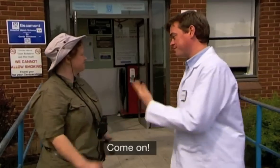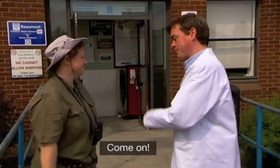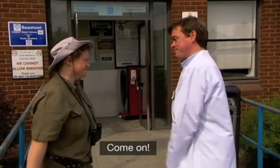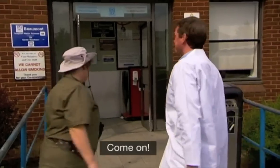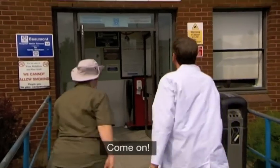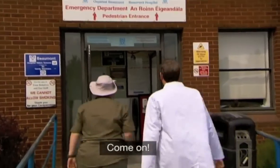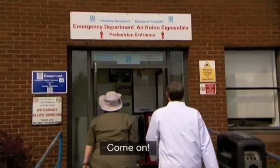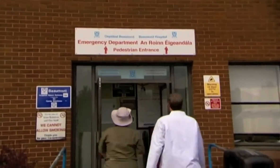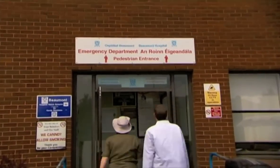Come on.